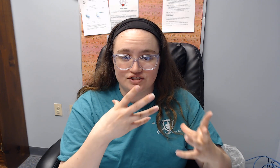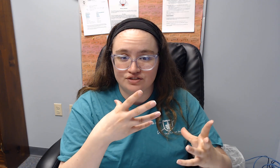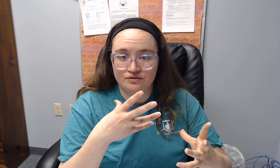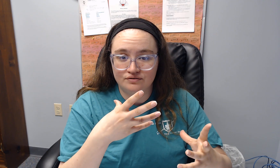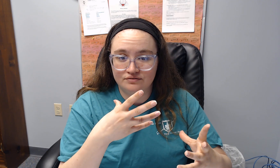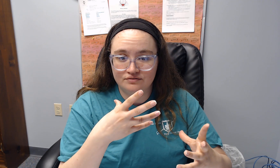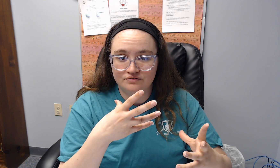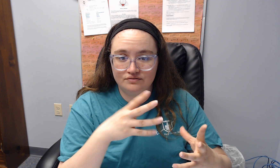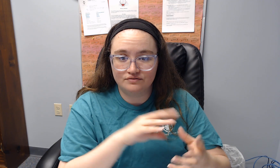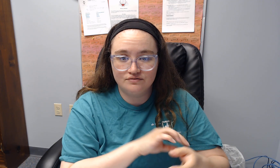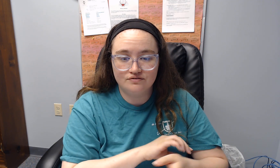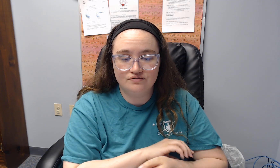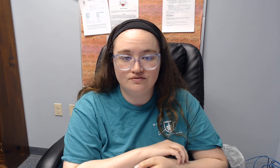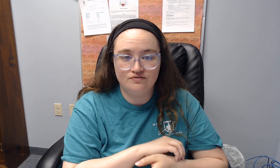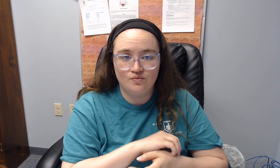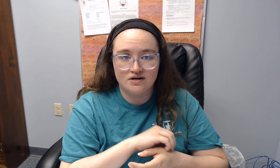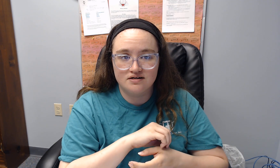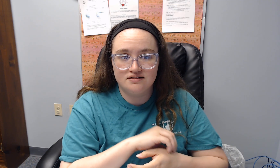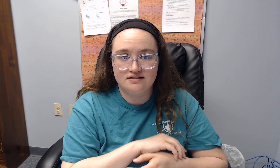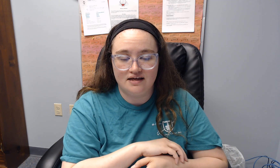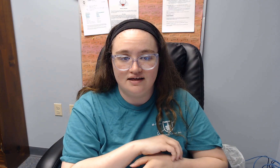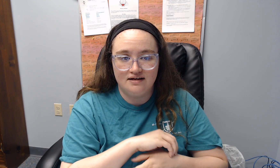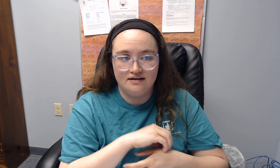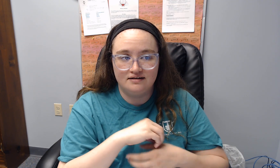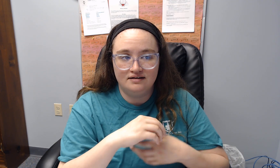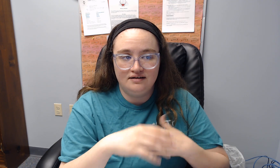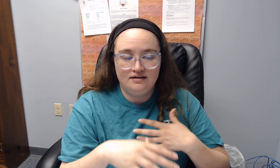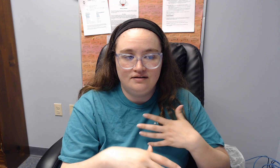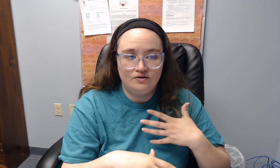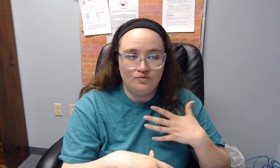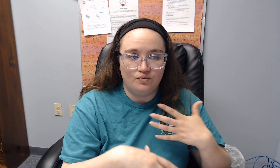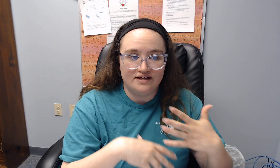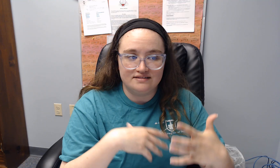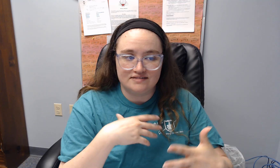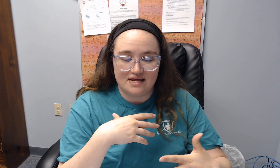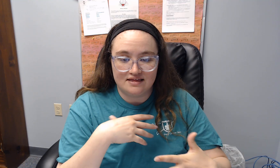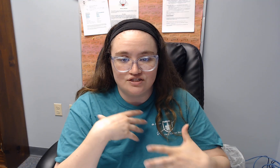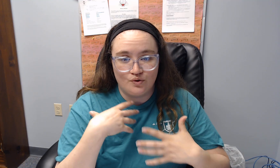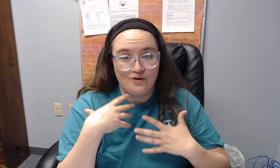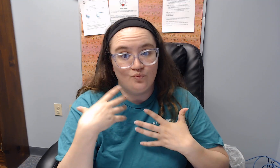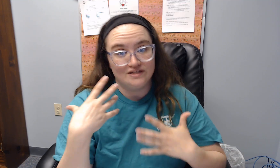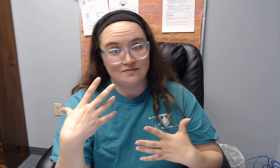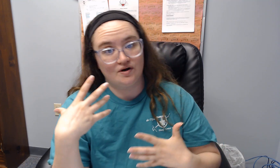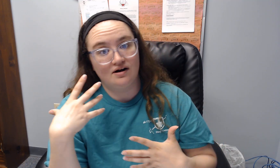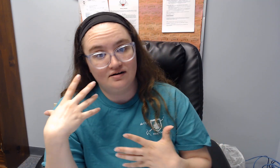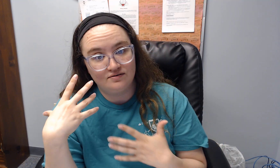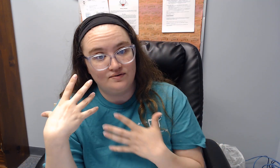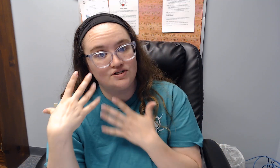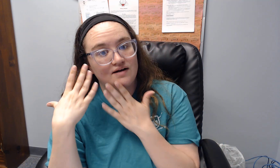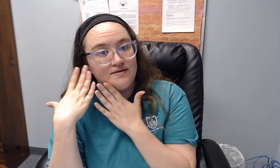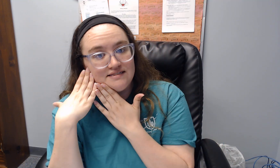discretional words and ways of saying things. So we whisper. We're trying to be